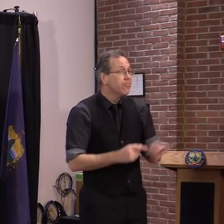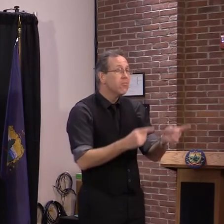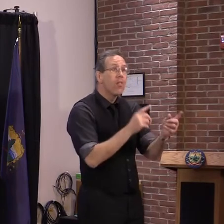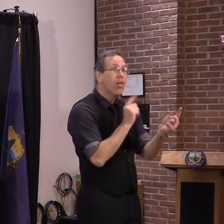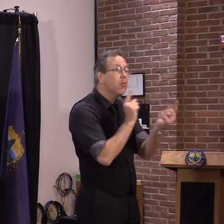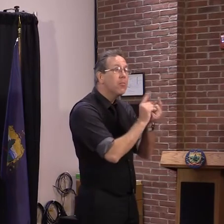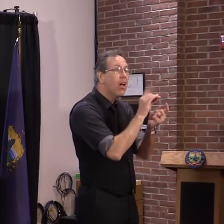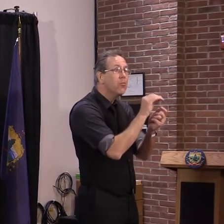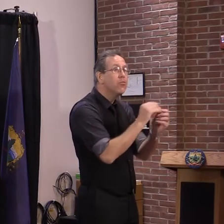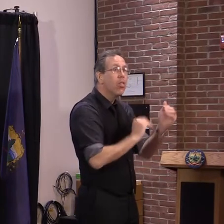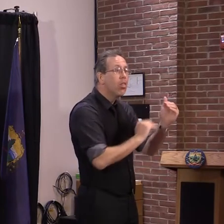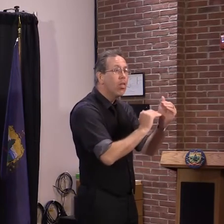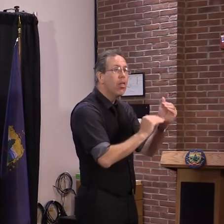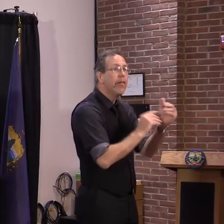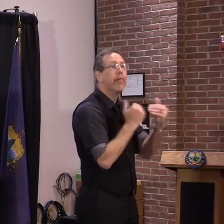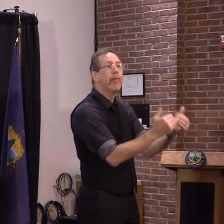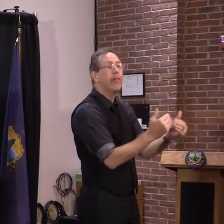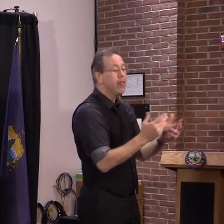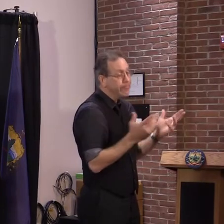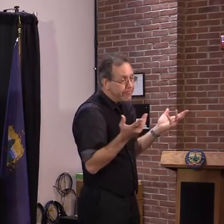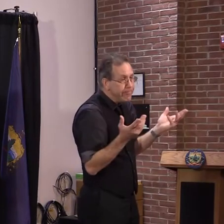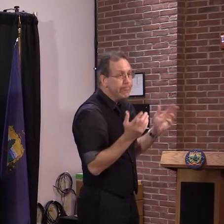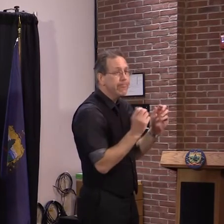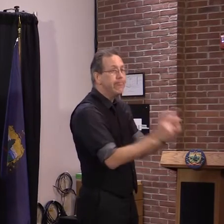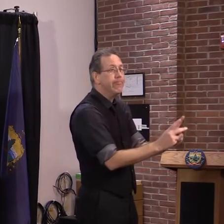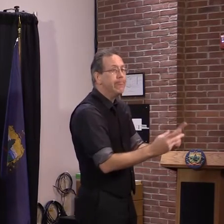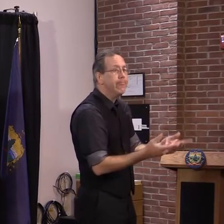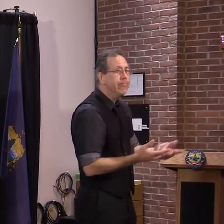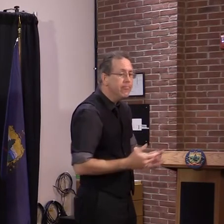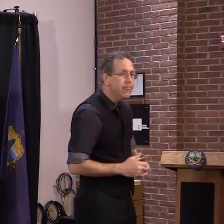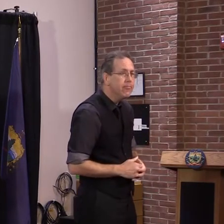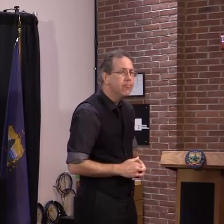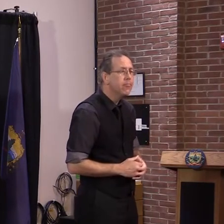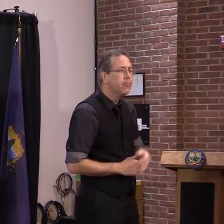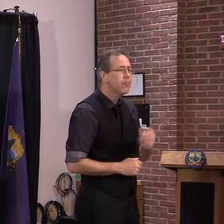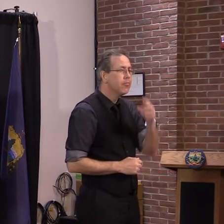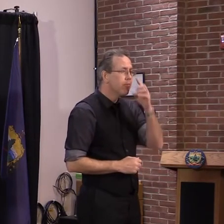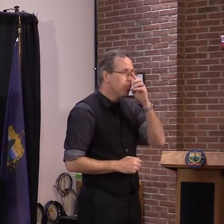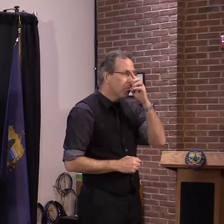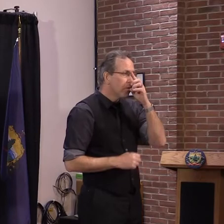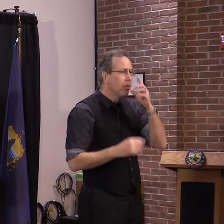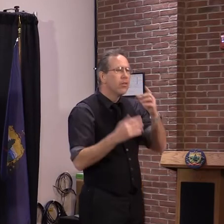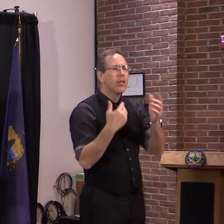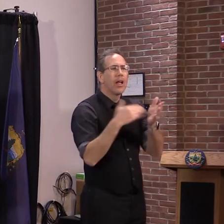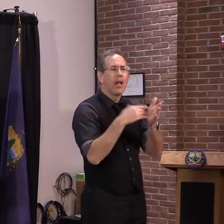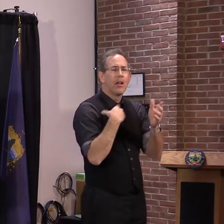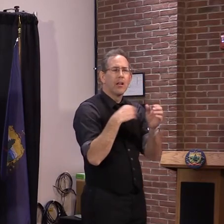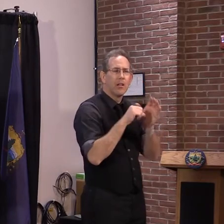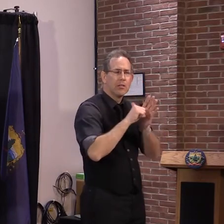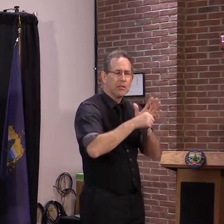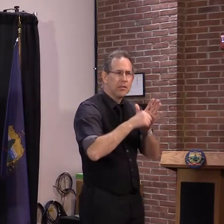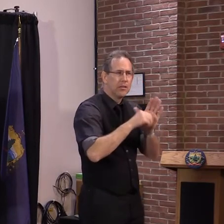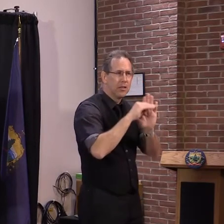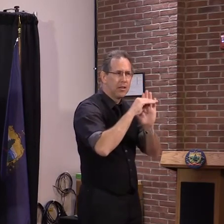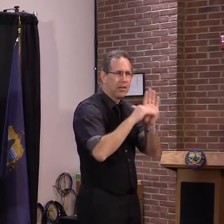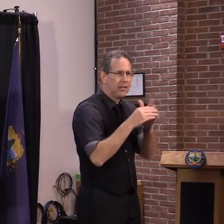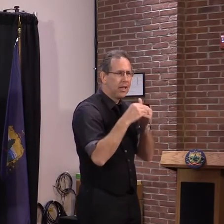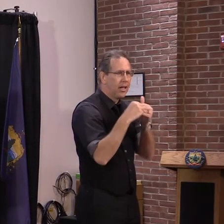district, school districts work in Vermont. We're just providing the guidance. Secretary French.